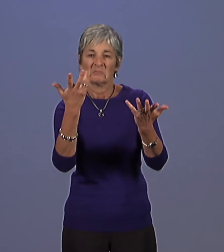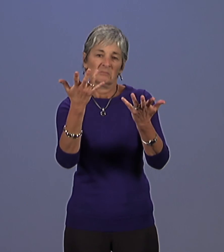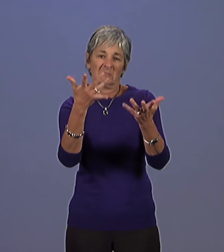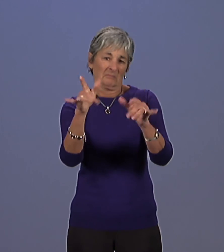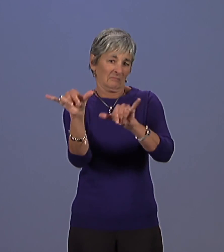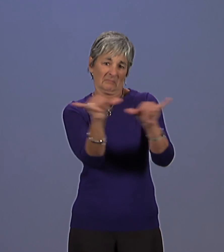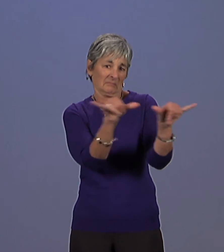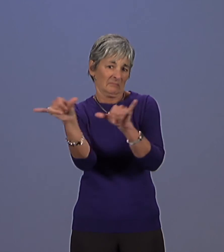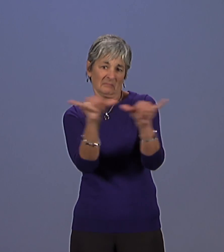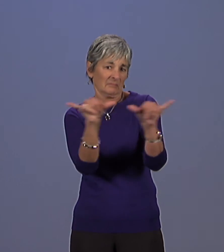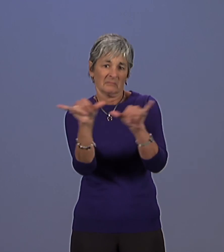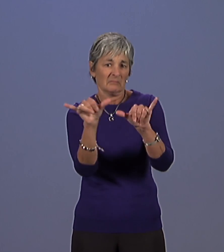deaf children of deaf adults.